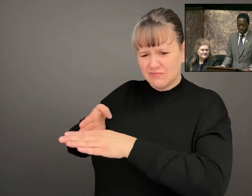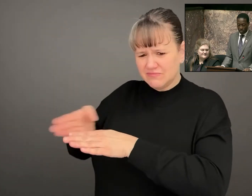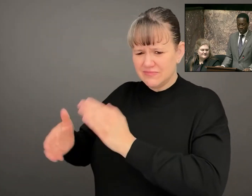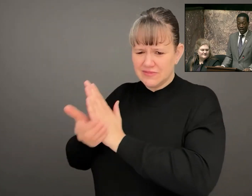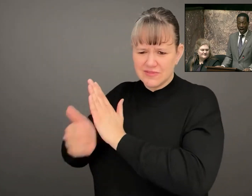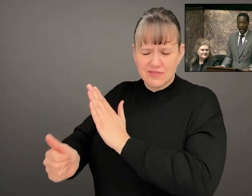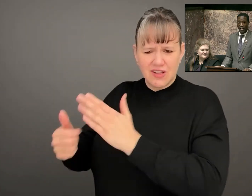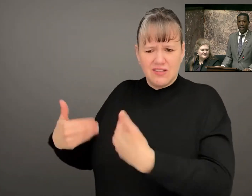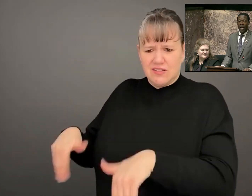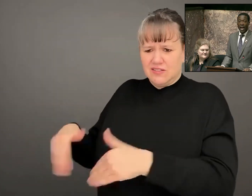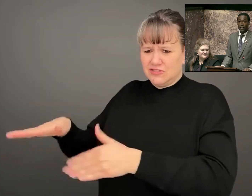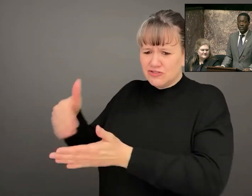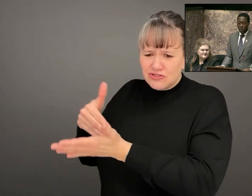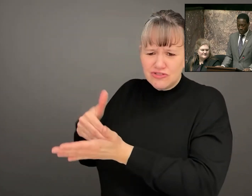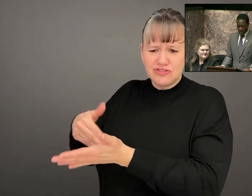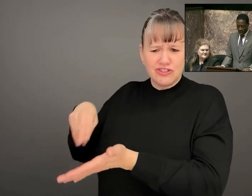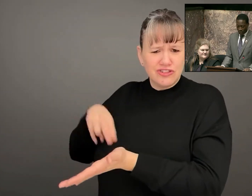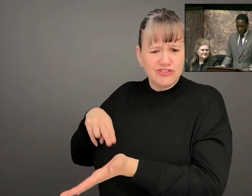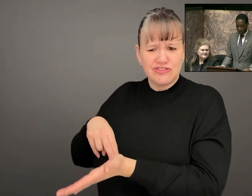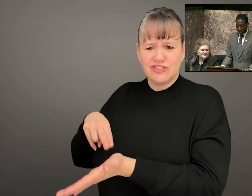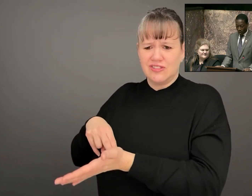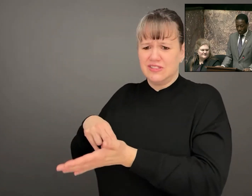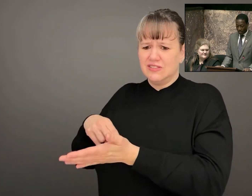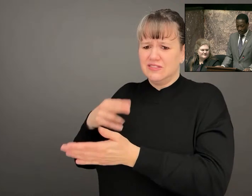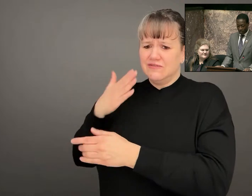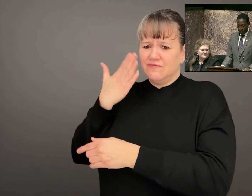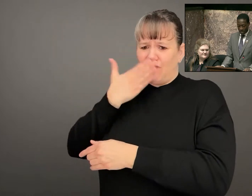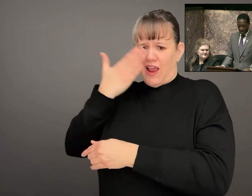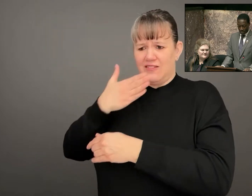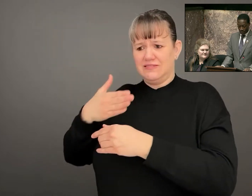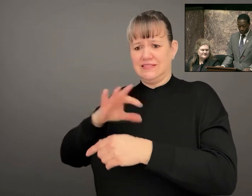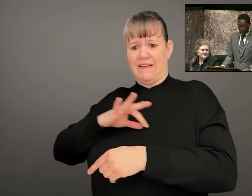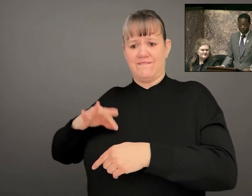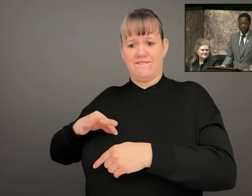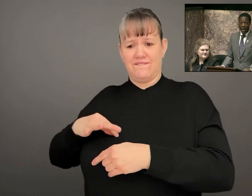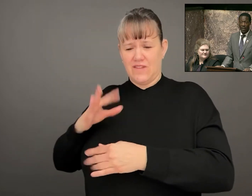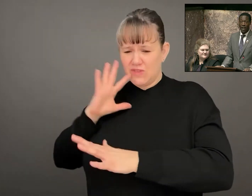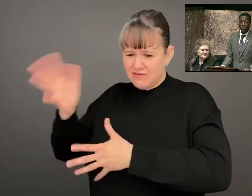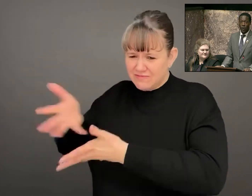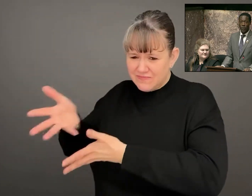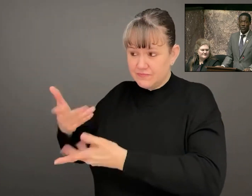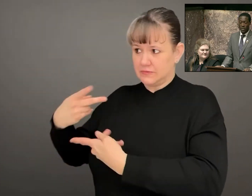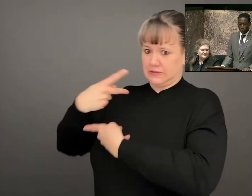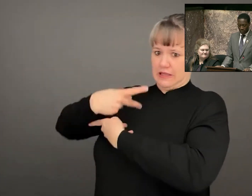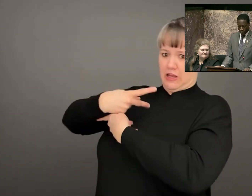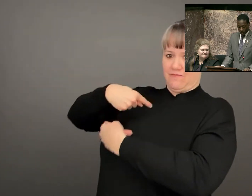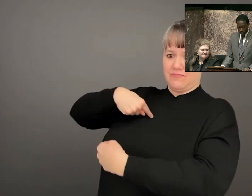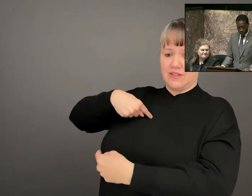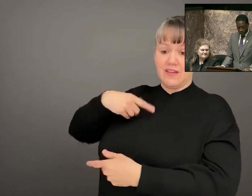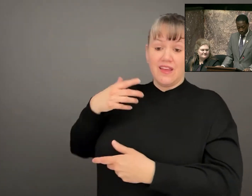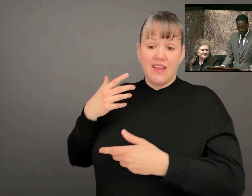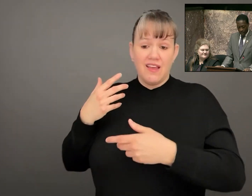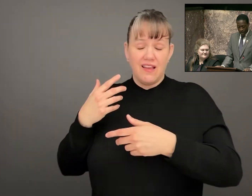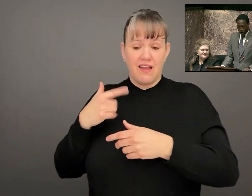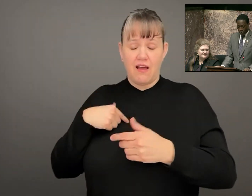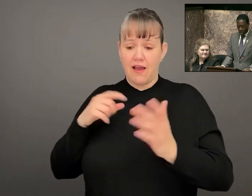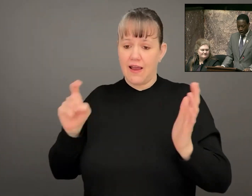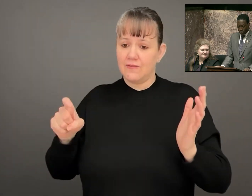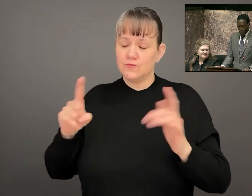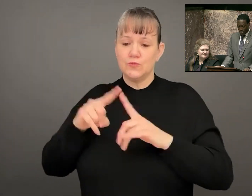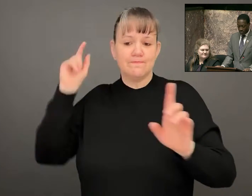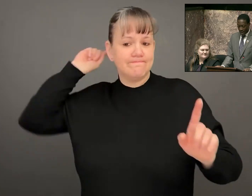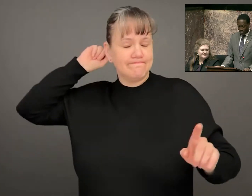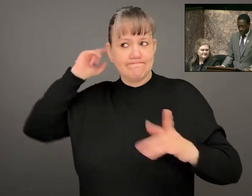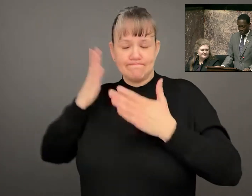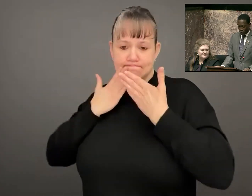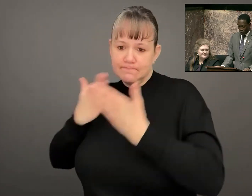that ensured that I and so many others got the care that we needed. For that, I will always be grateful. There are times